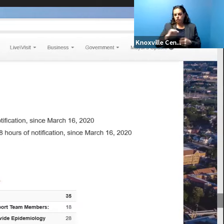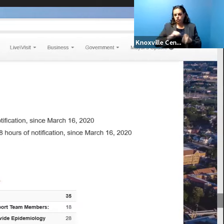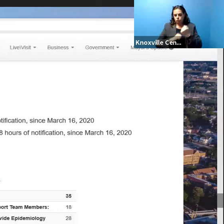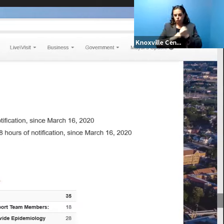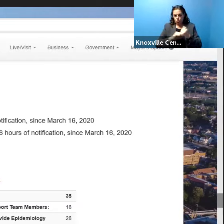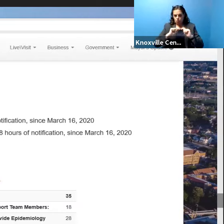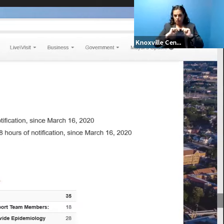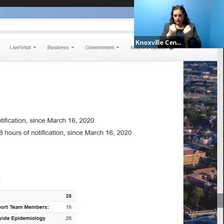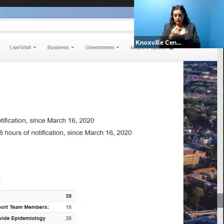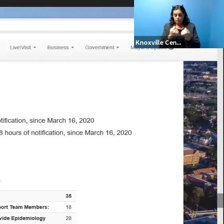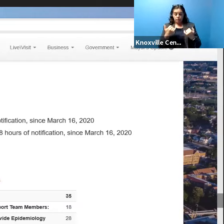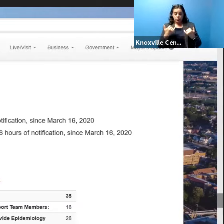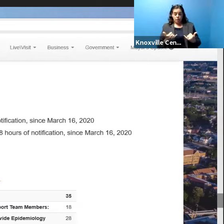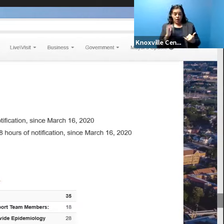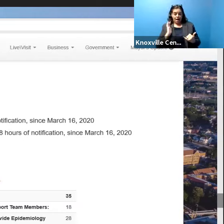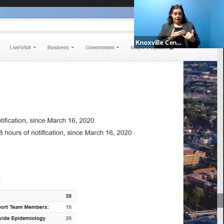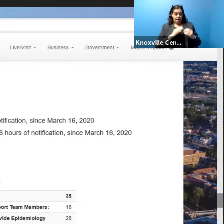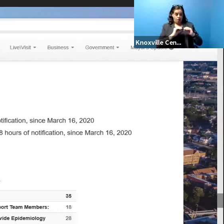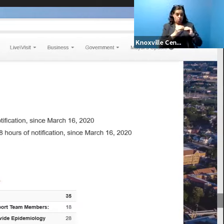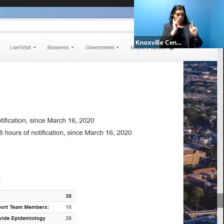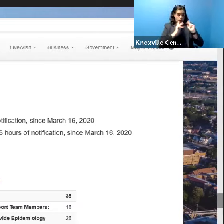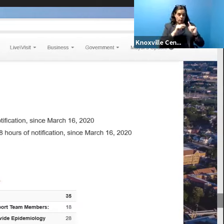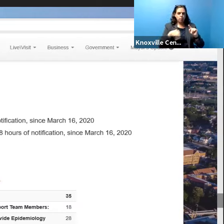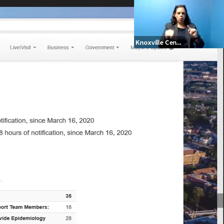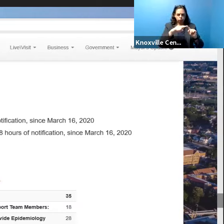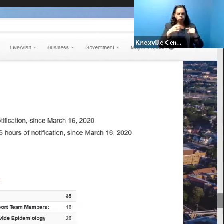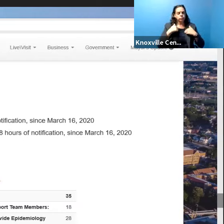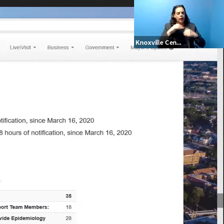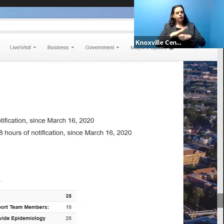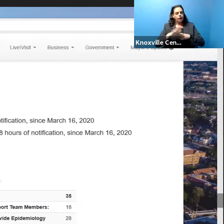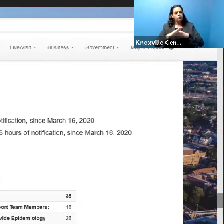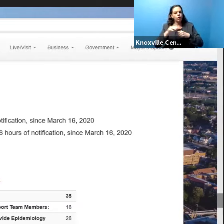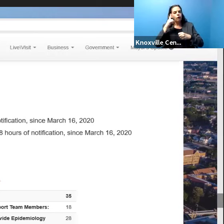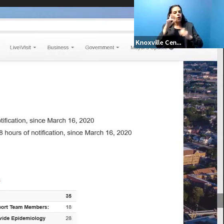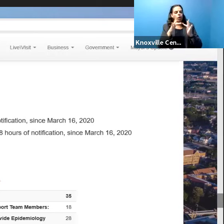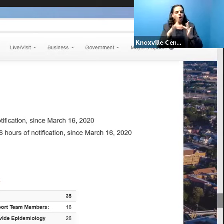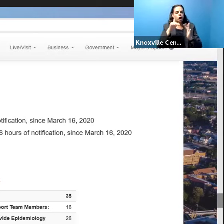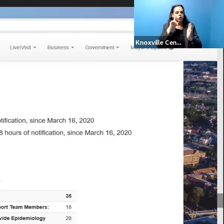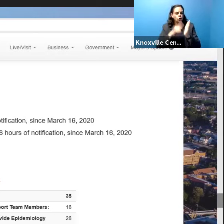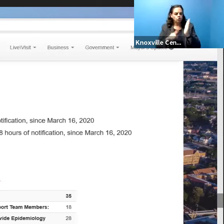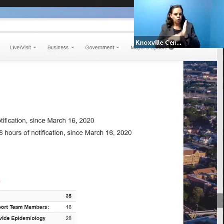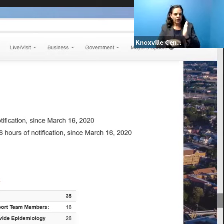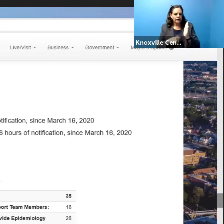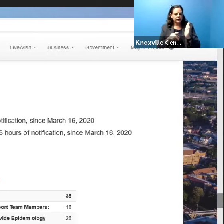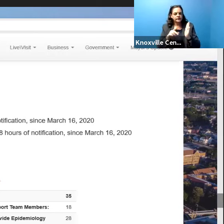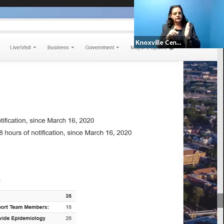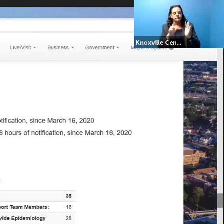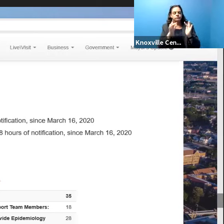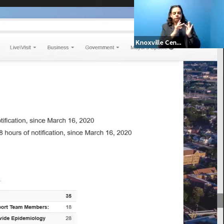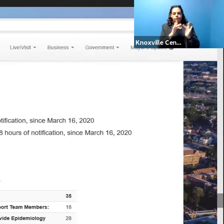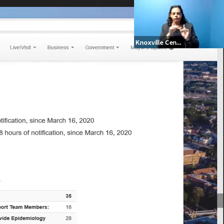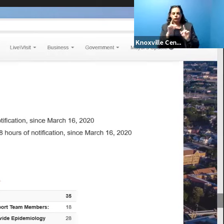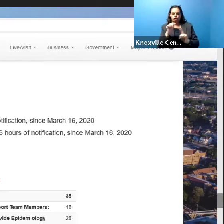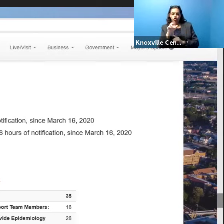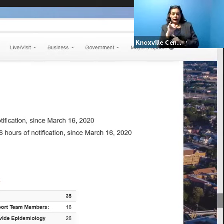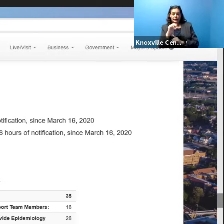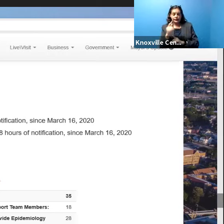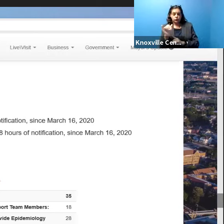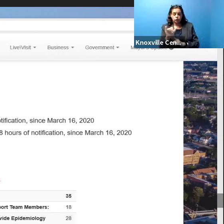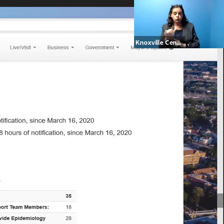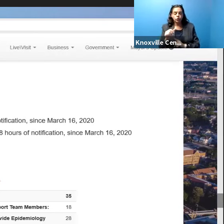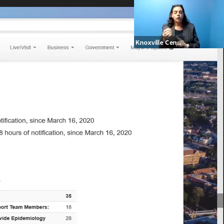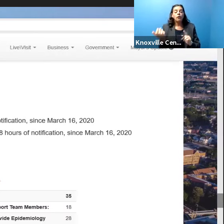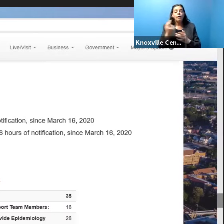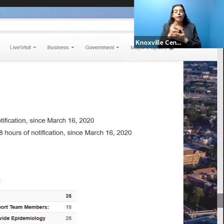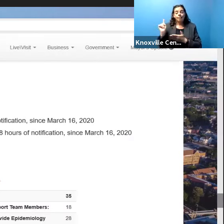we are able to effectively perform our contact tracing and investigation responsibilities. Last week, we mentioned that we would be refocusing this